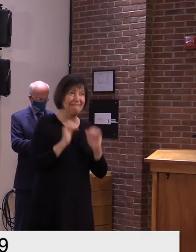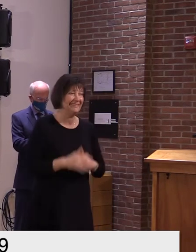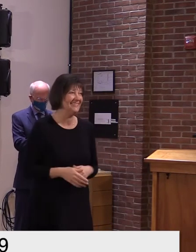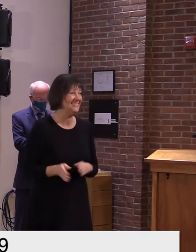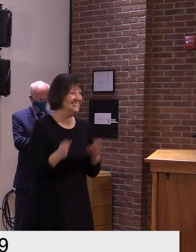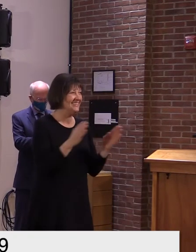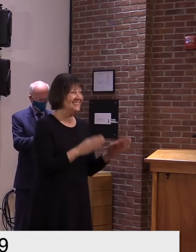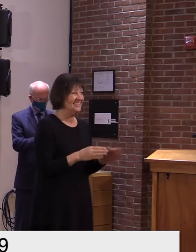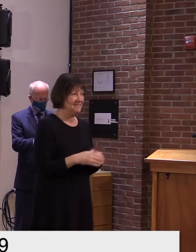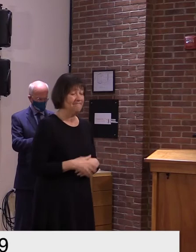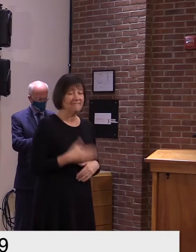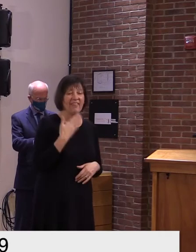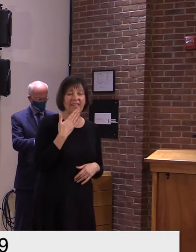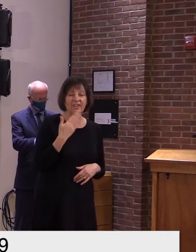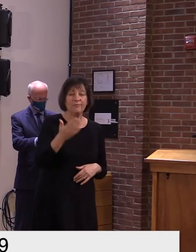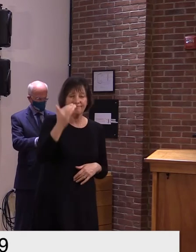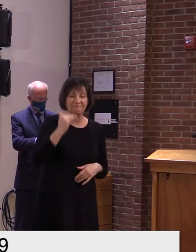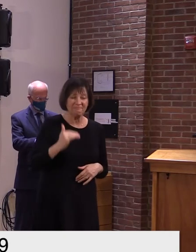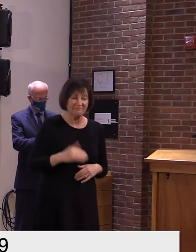Thanks, Aaron.